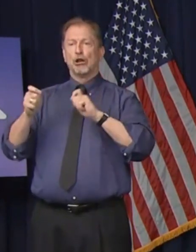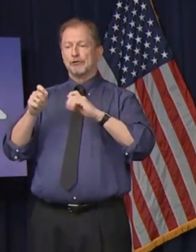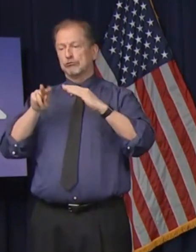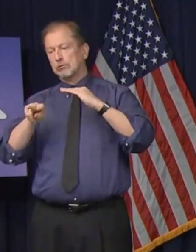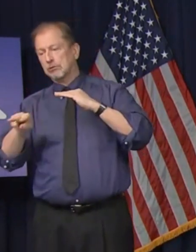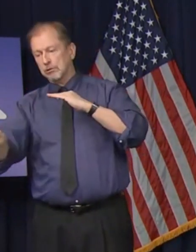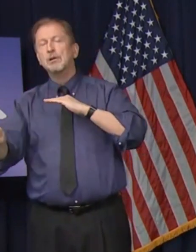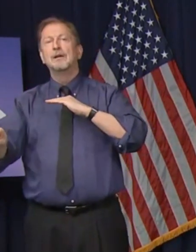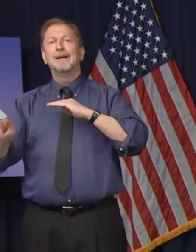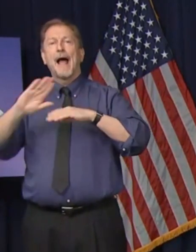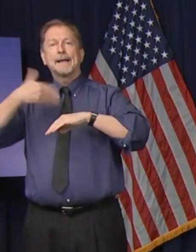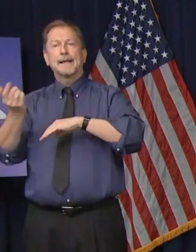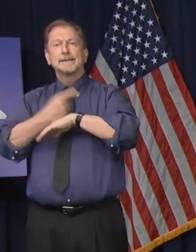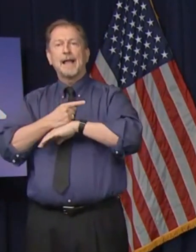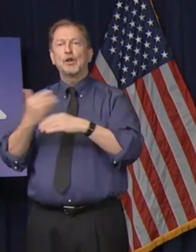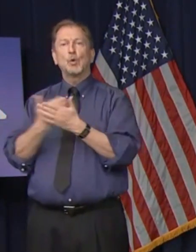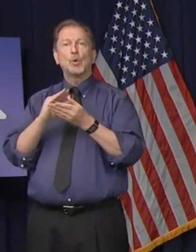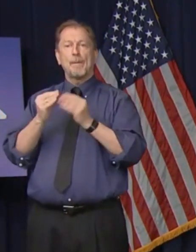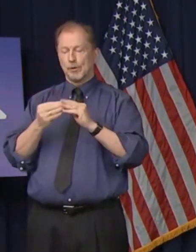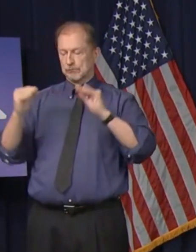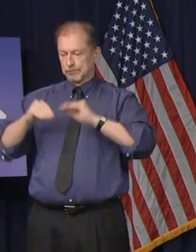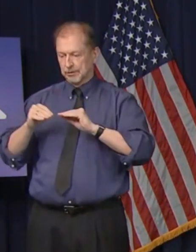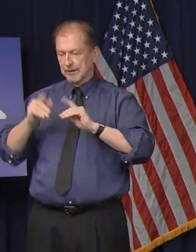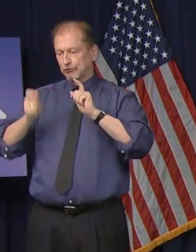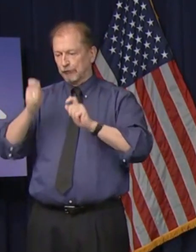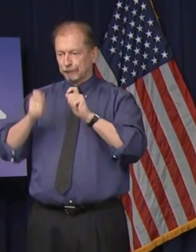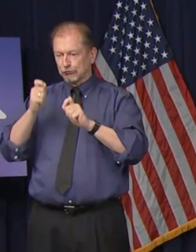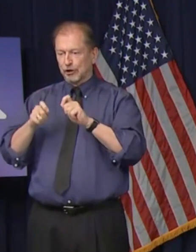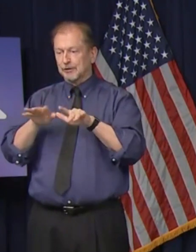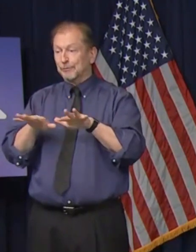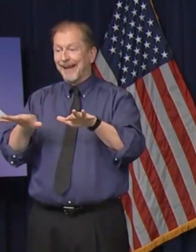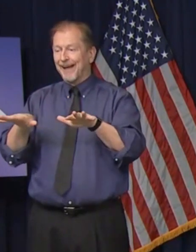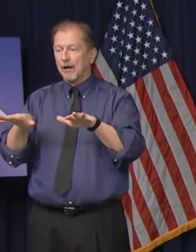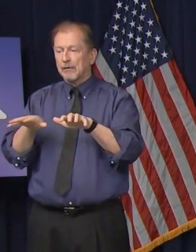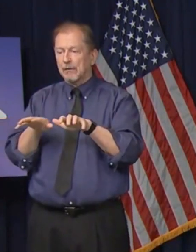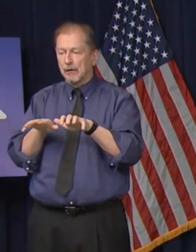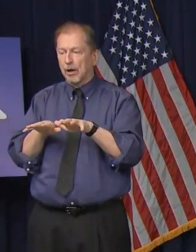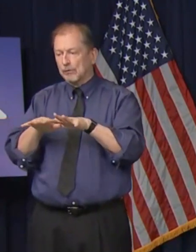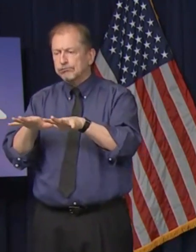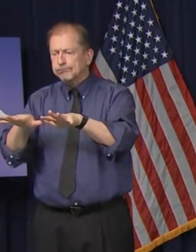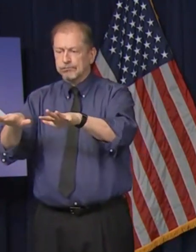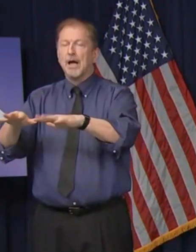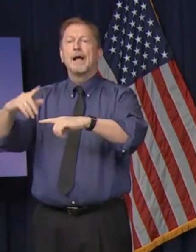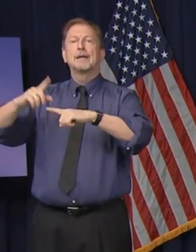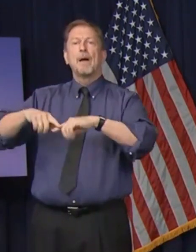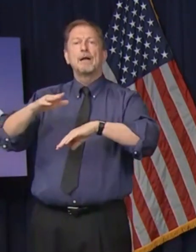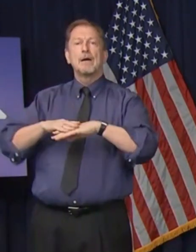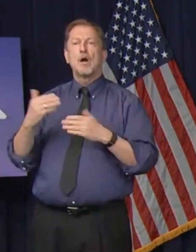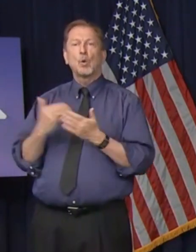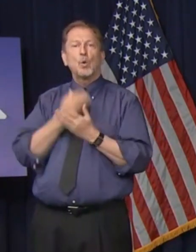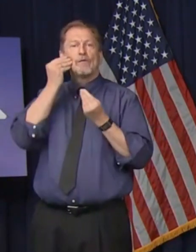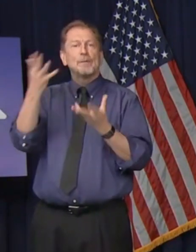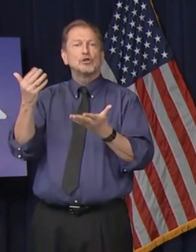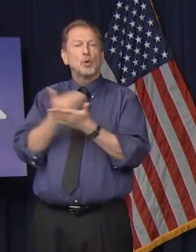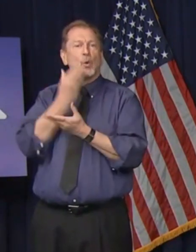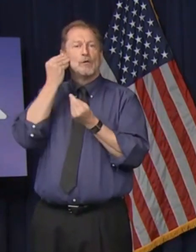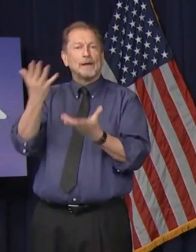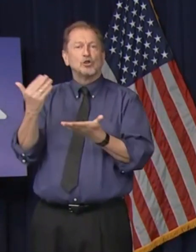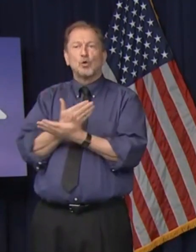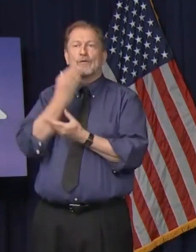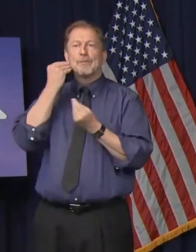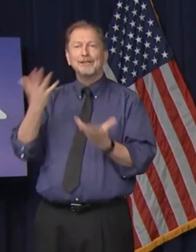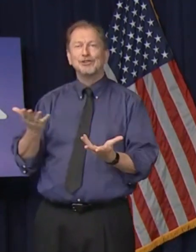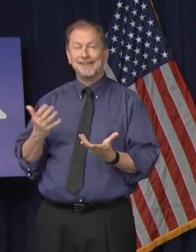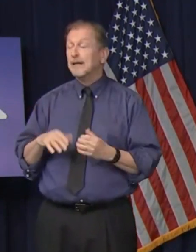plug into the model. And guess what? That will be different than whatever you projected by its very nature. So there's nothing exact about